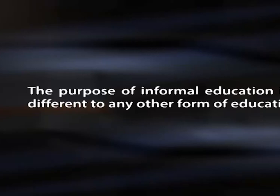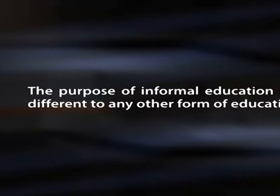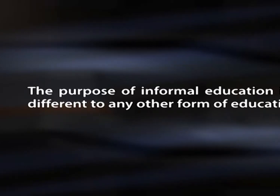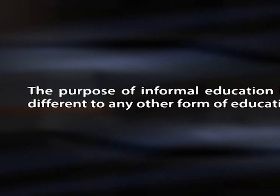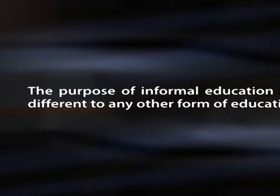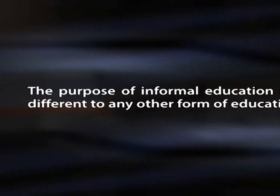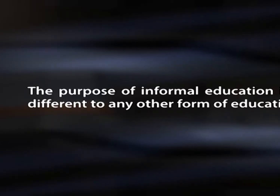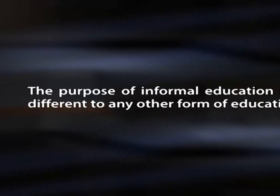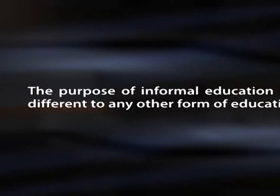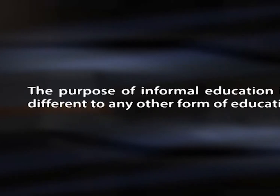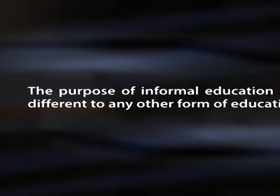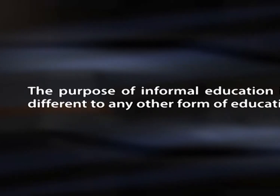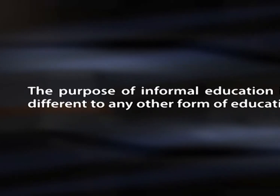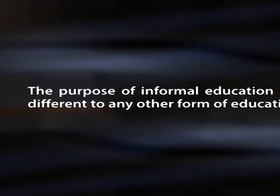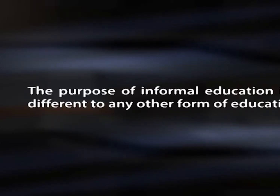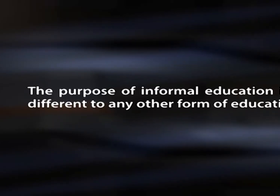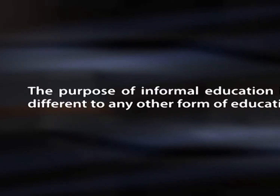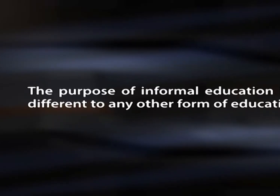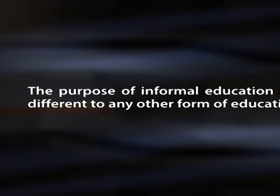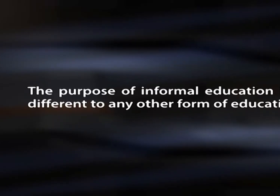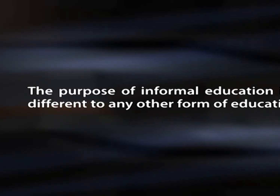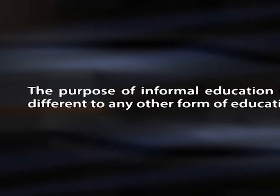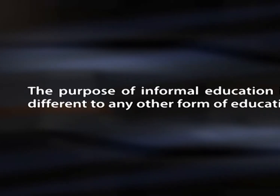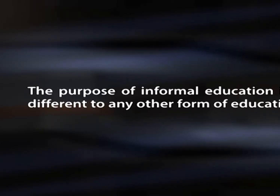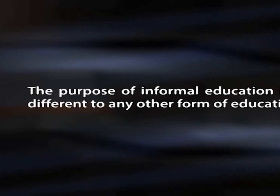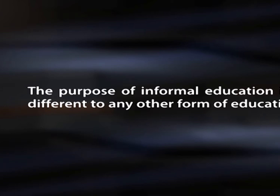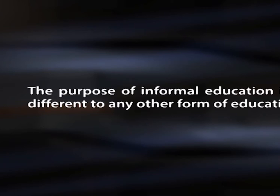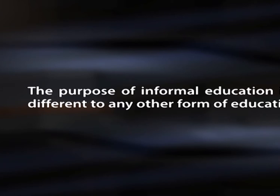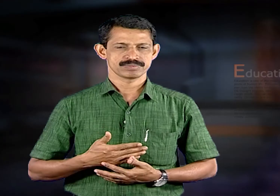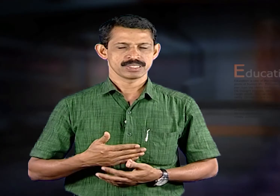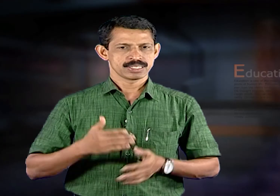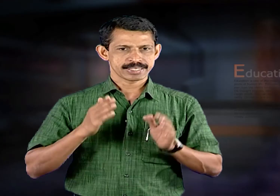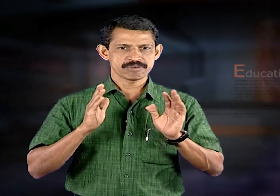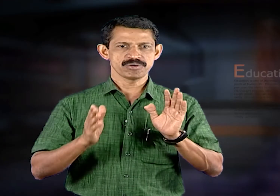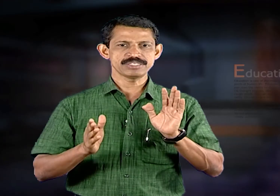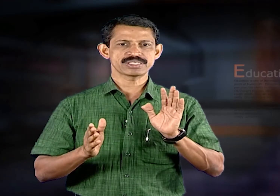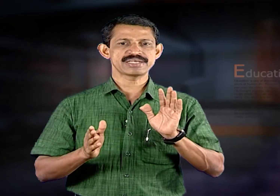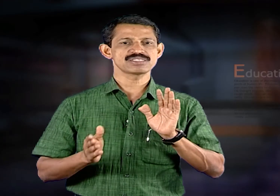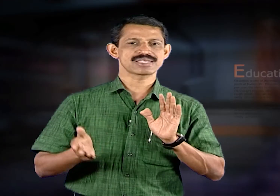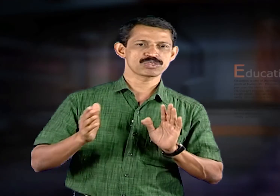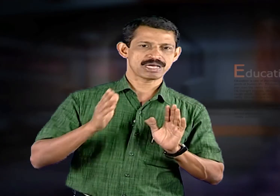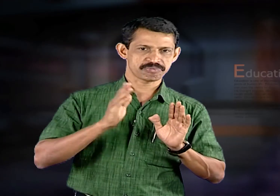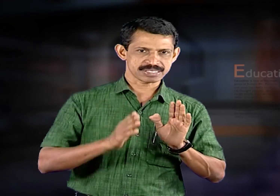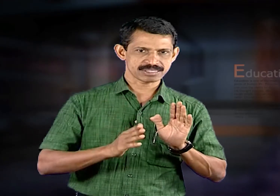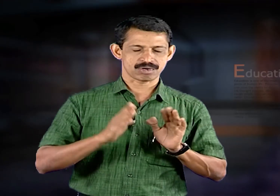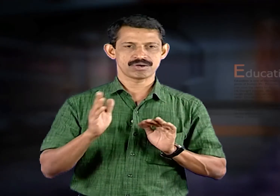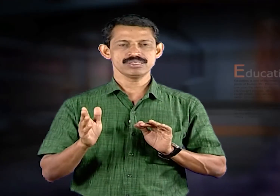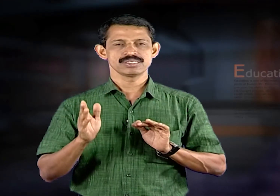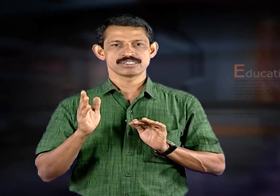informal education is not different to any other form of education. Informal educators tend to emphasize on